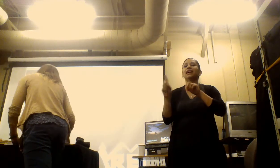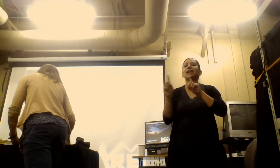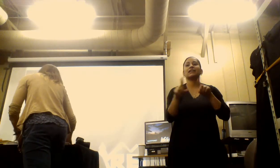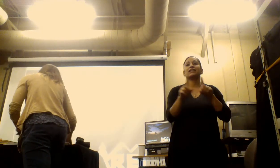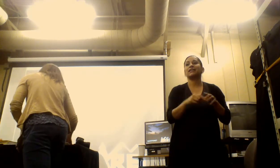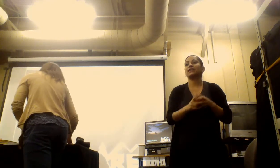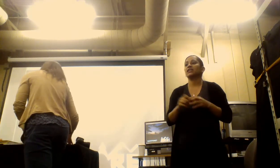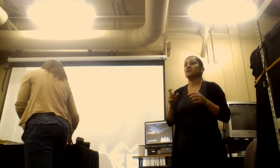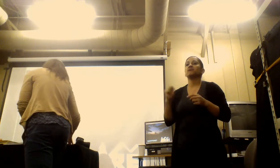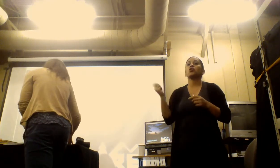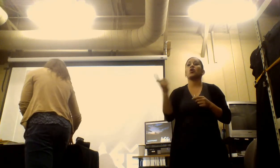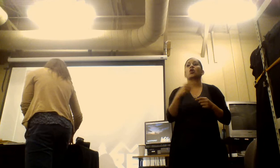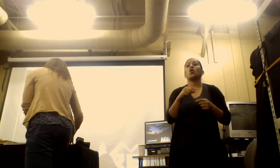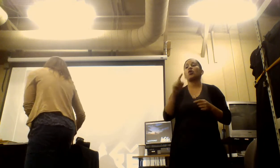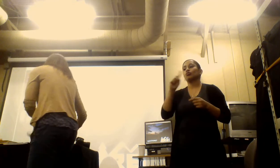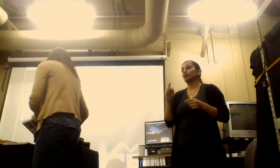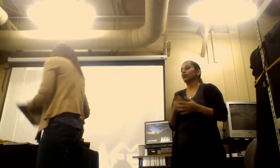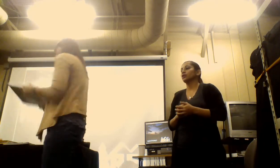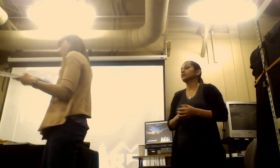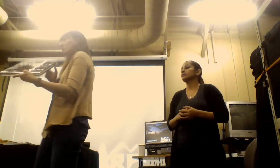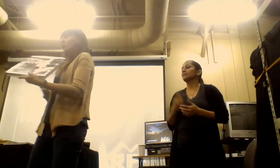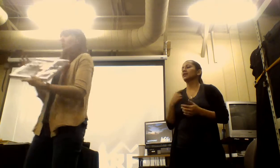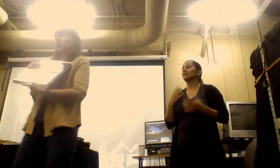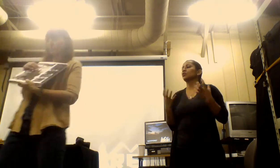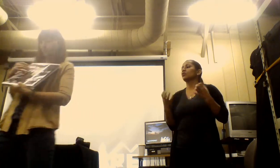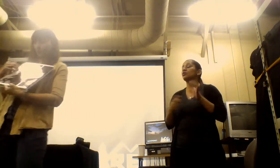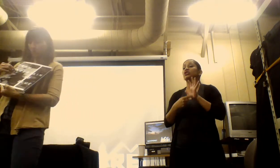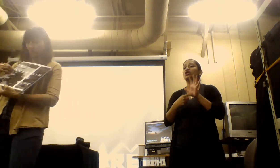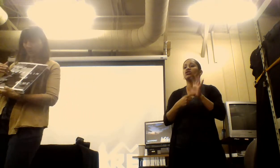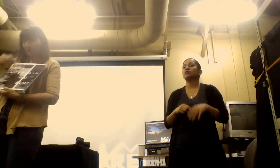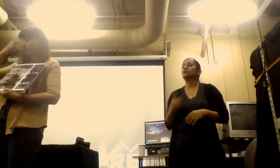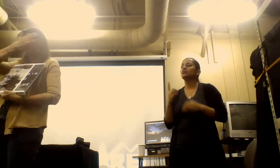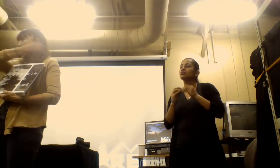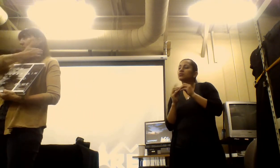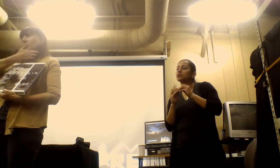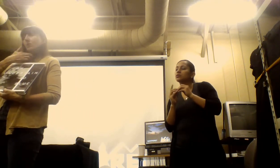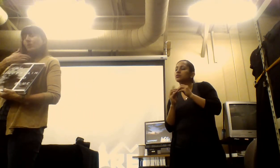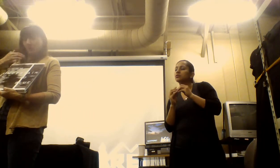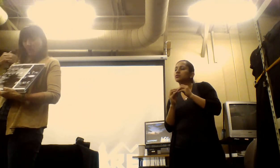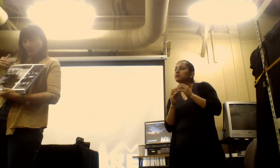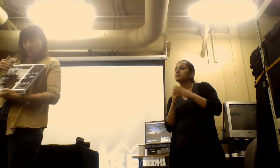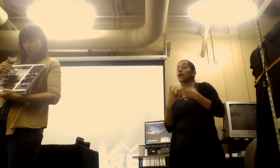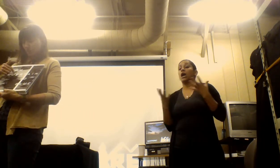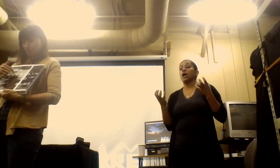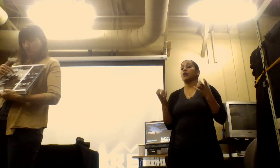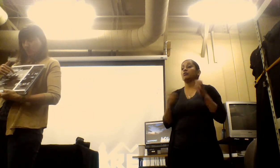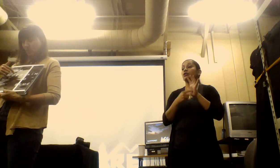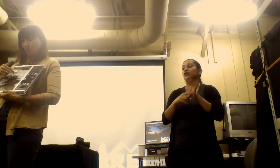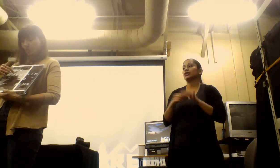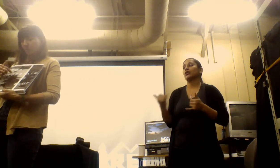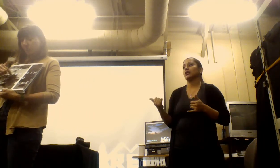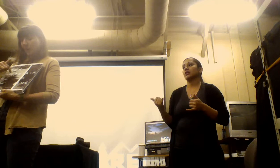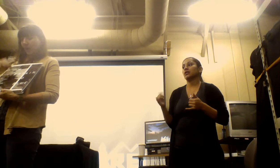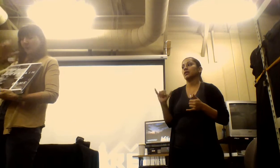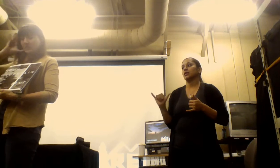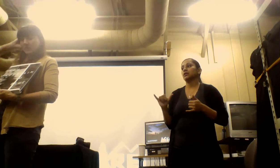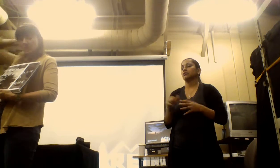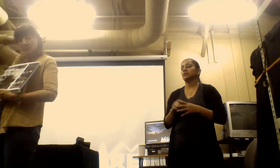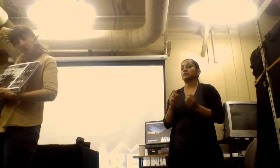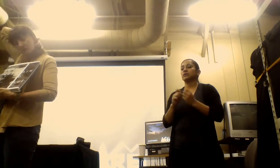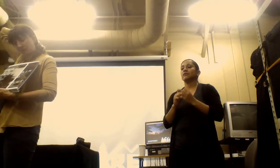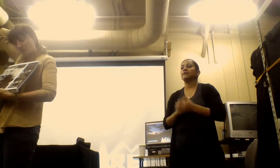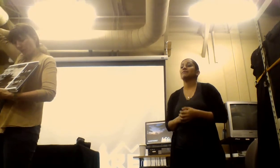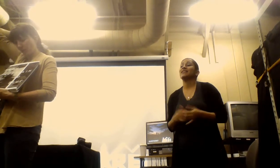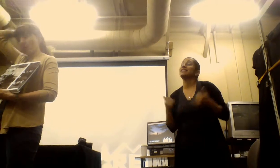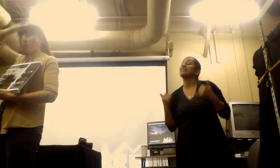so much to see here. I want to show you this one really quick, and then I promise I'll answer questions too. This is